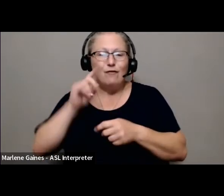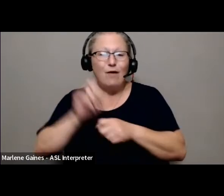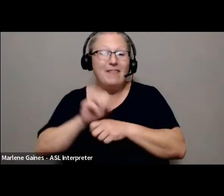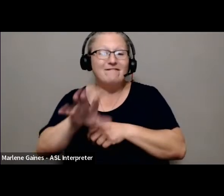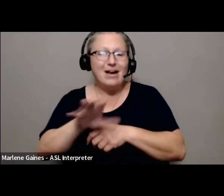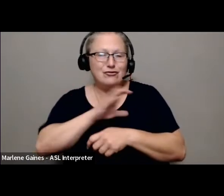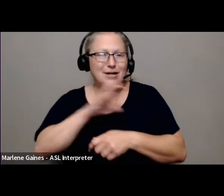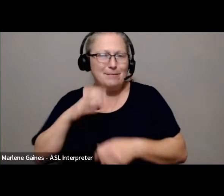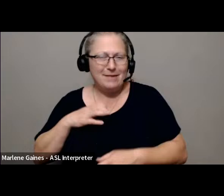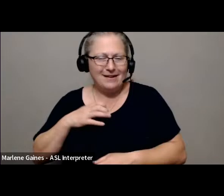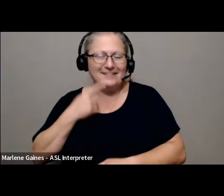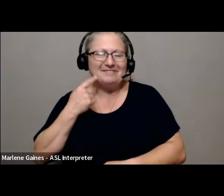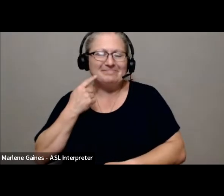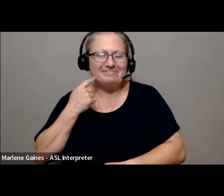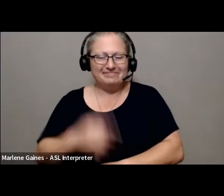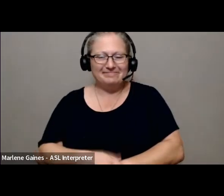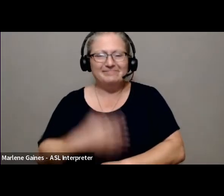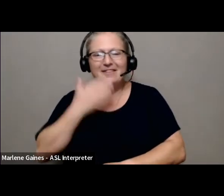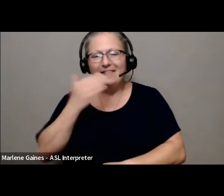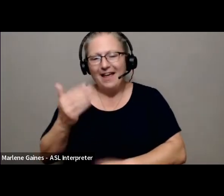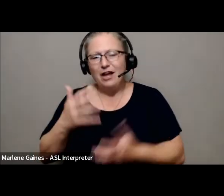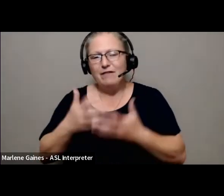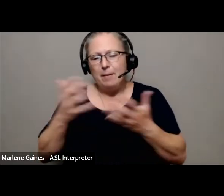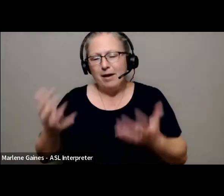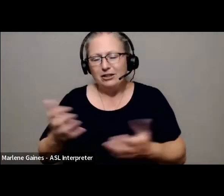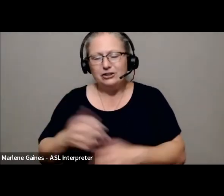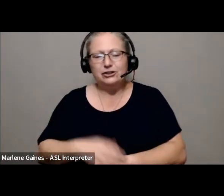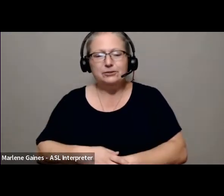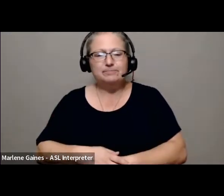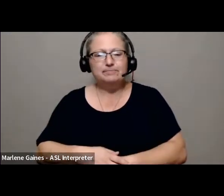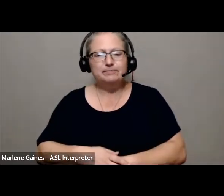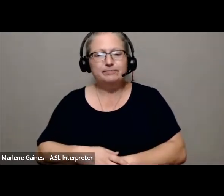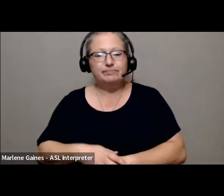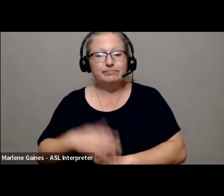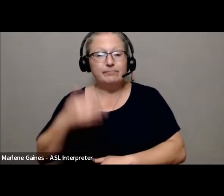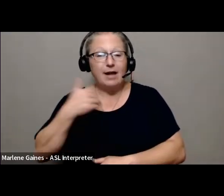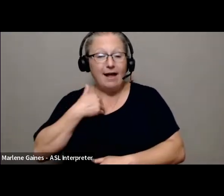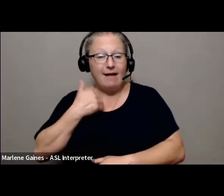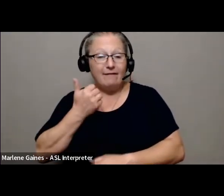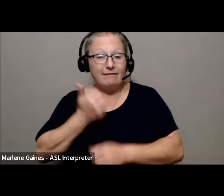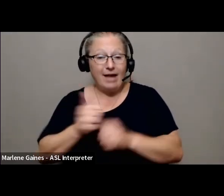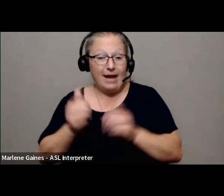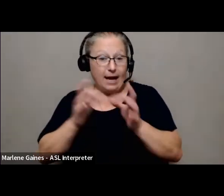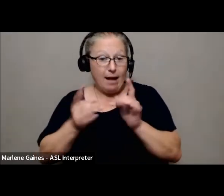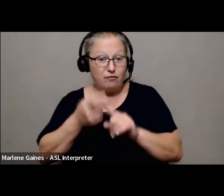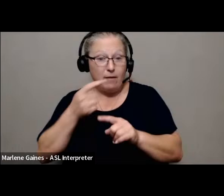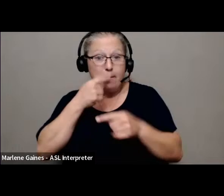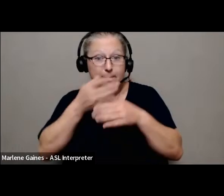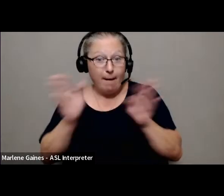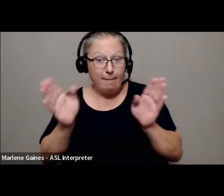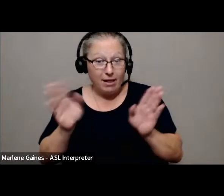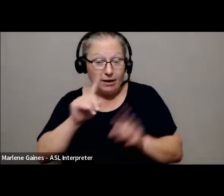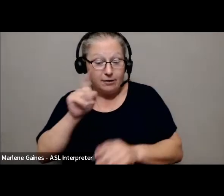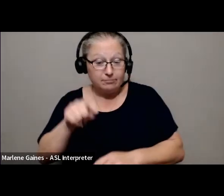committee. Thank you very, very much. Are there any comments from the public? There are none.